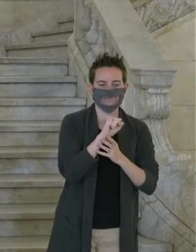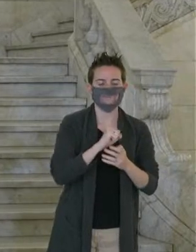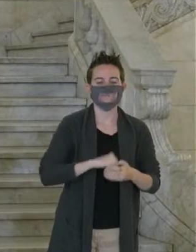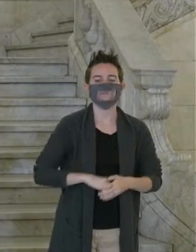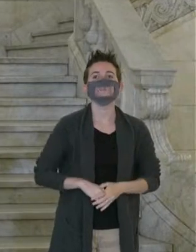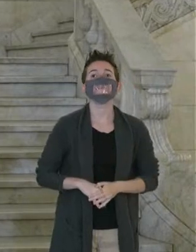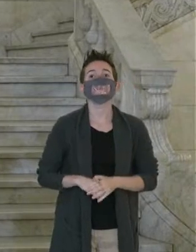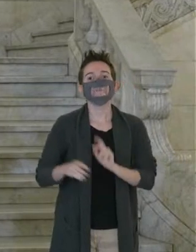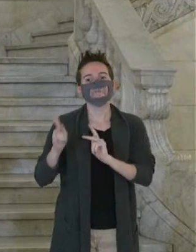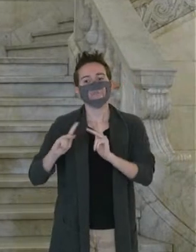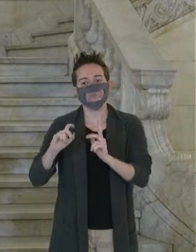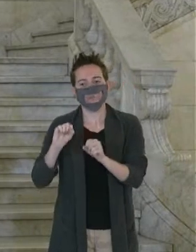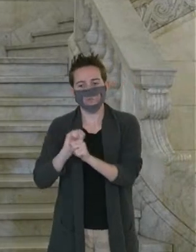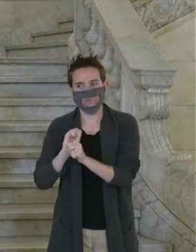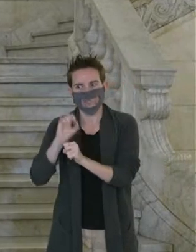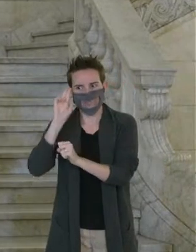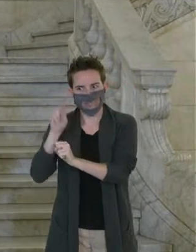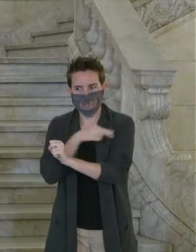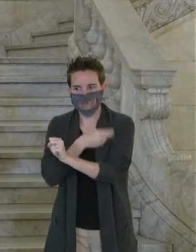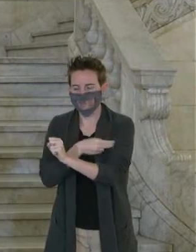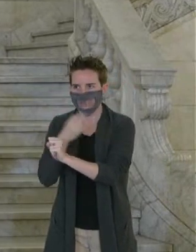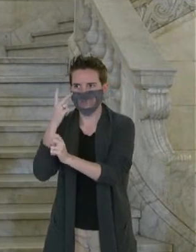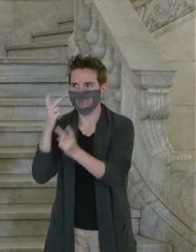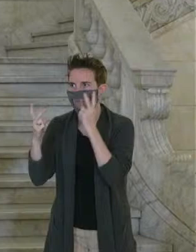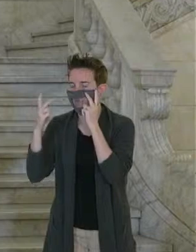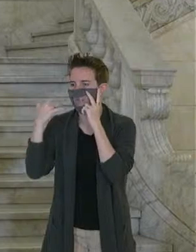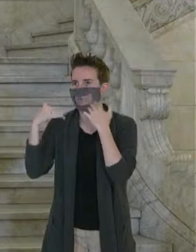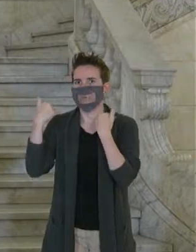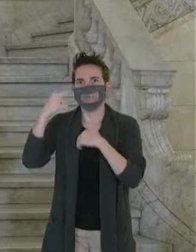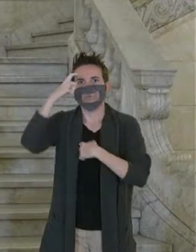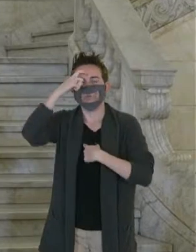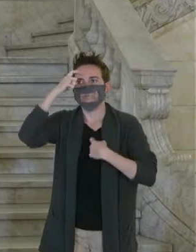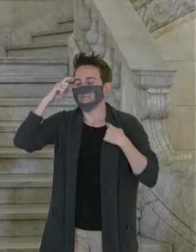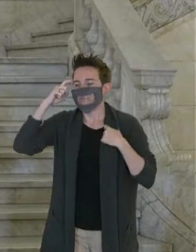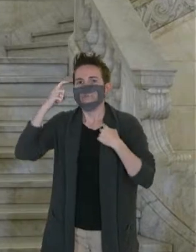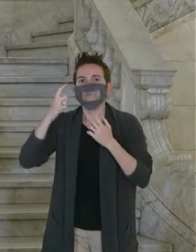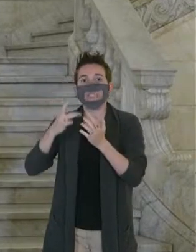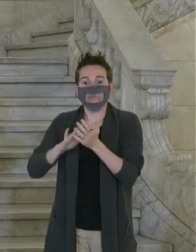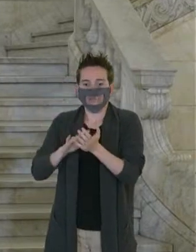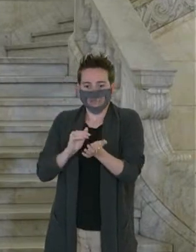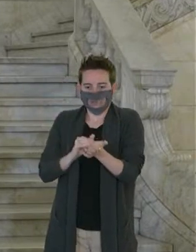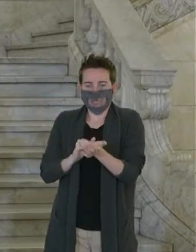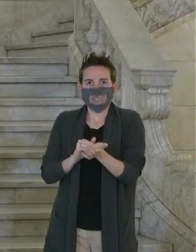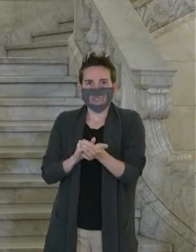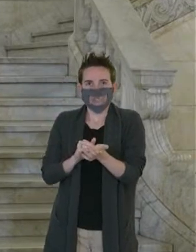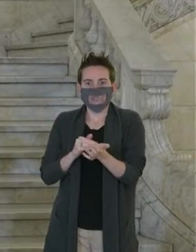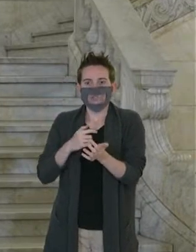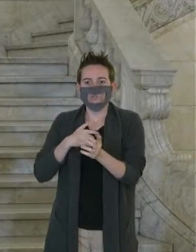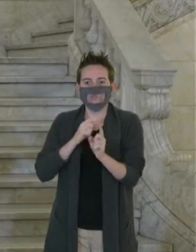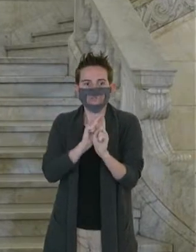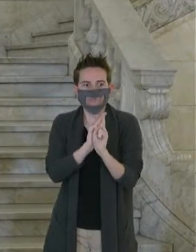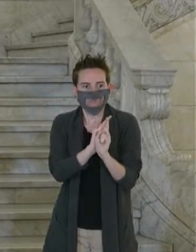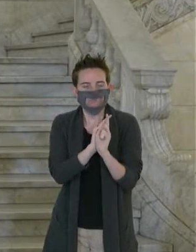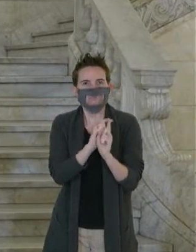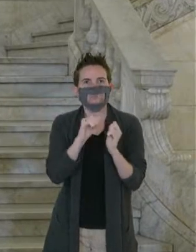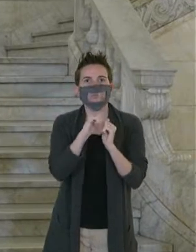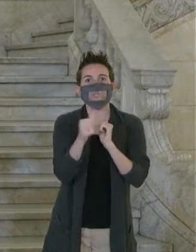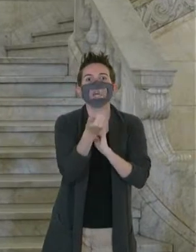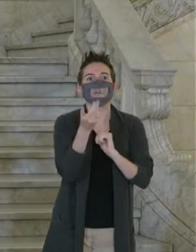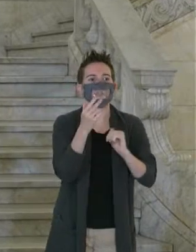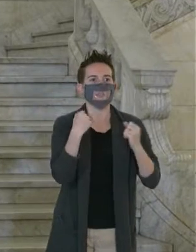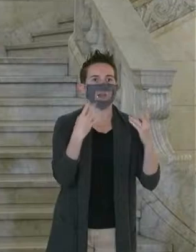Those working in our hospitals saw some unimaginable things. As a medical doctor, working closely with other healthcare